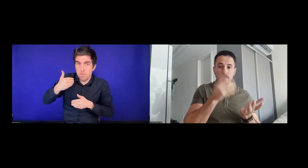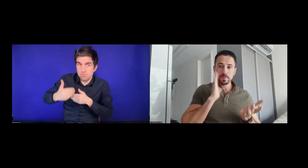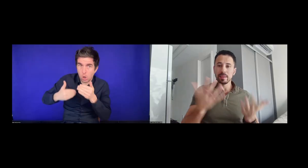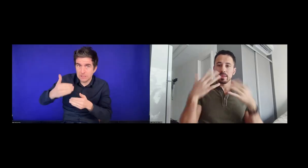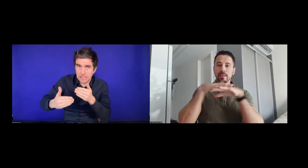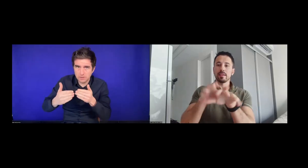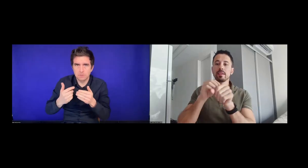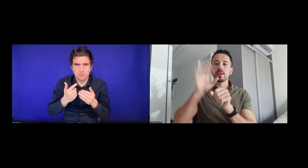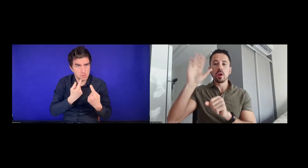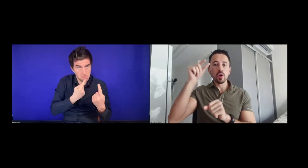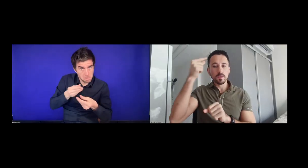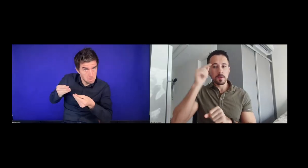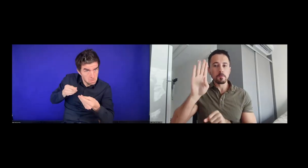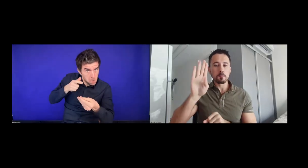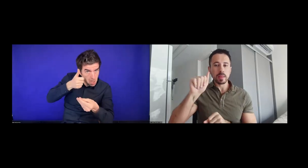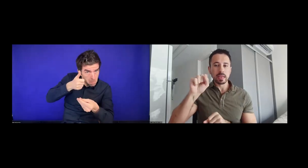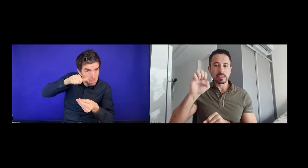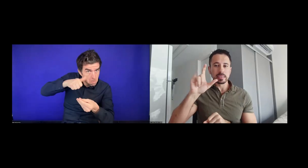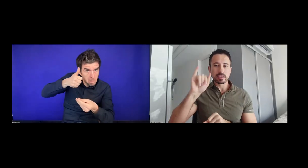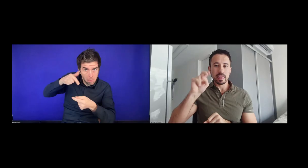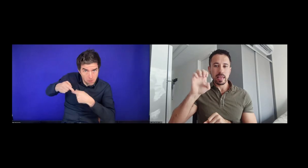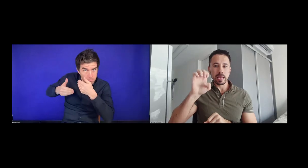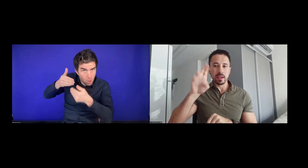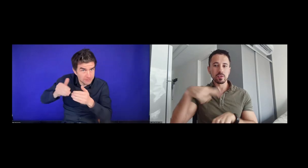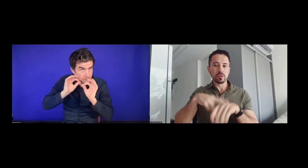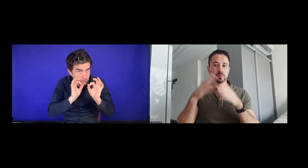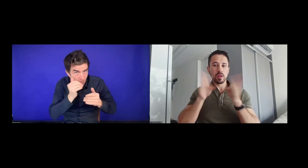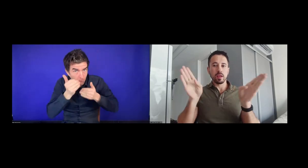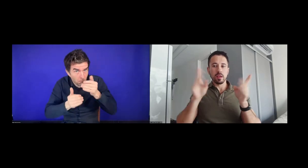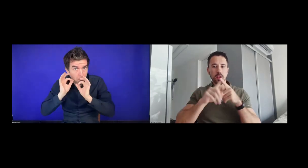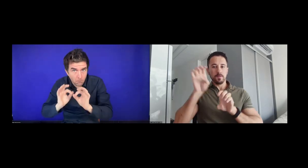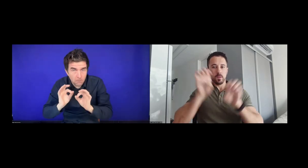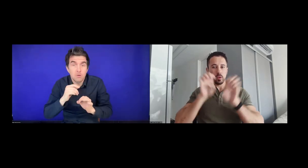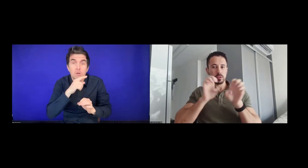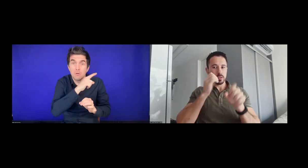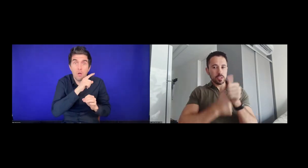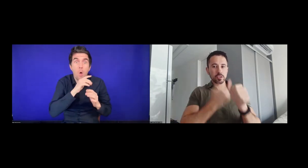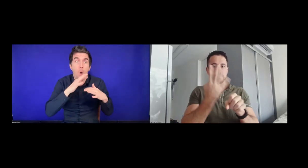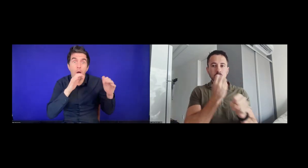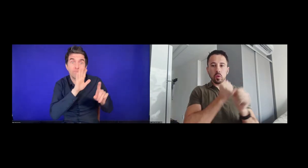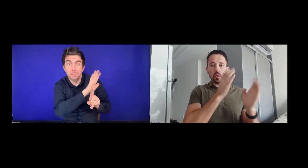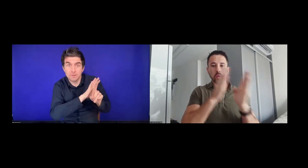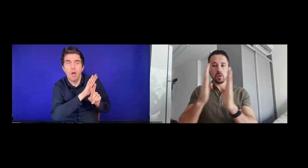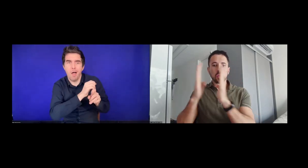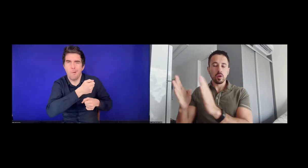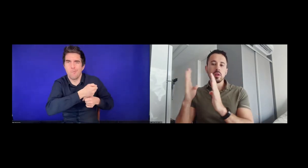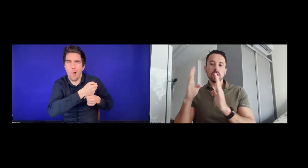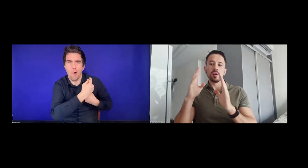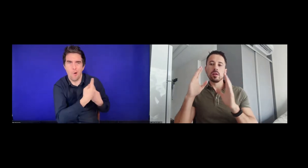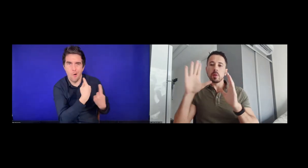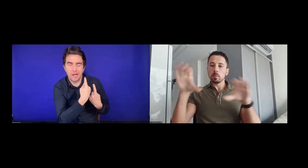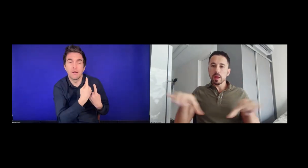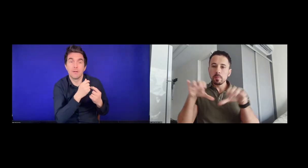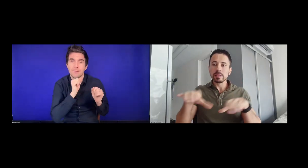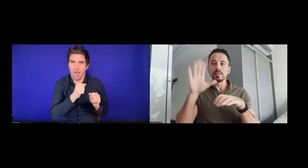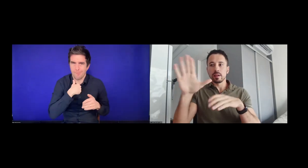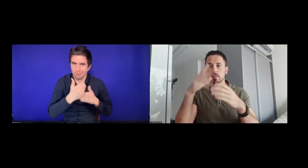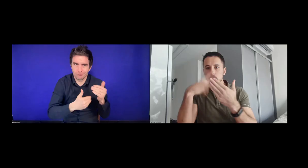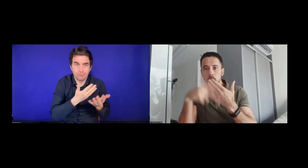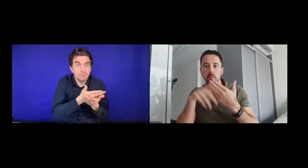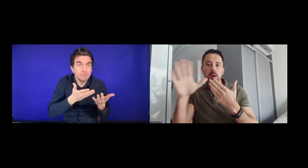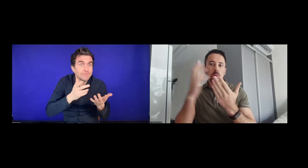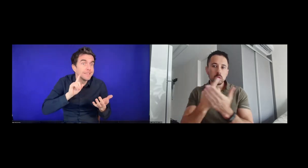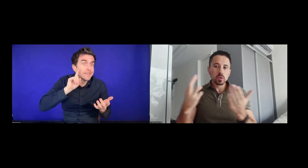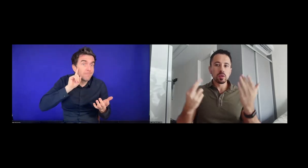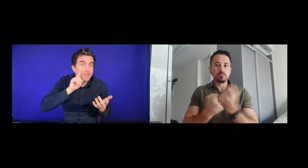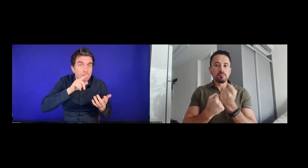that we collected, we then gave to the government so that we were able to essentially give them a baseline of what we got